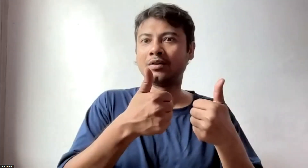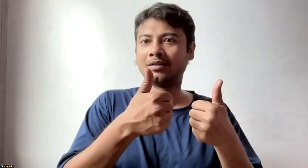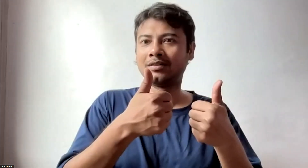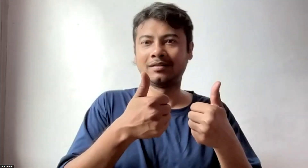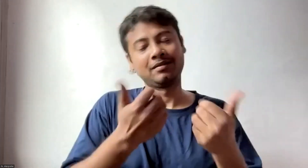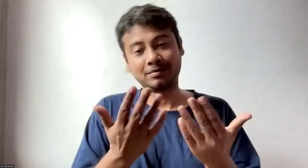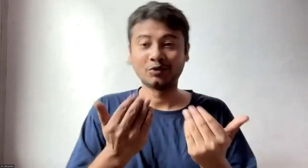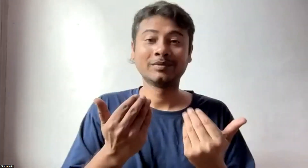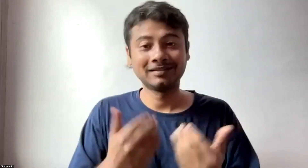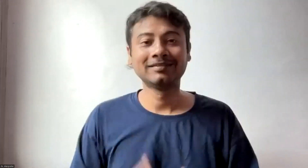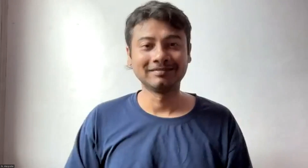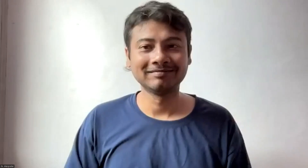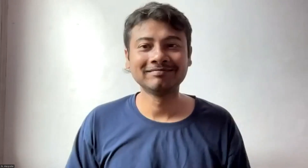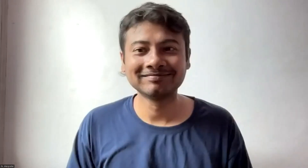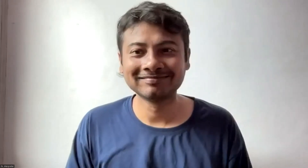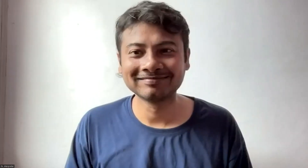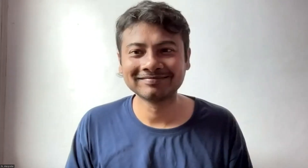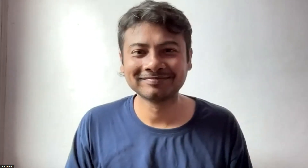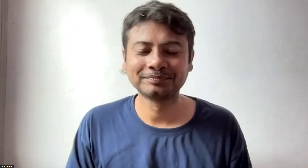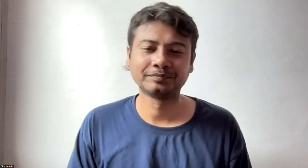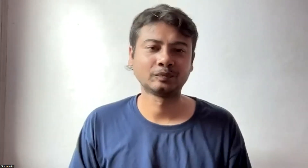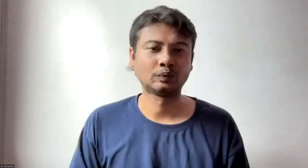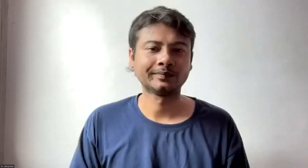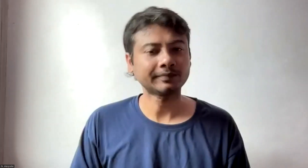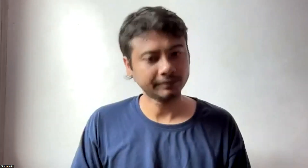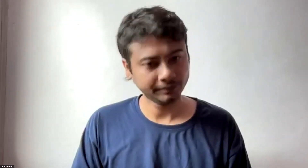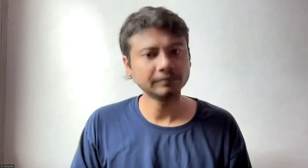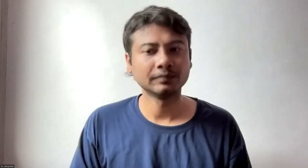So we'll share a quick slides in the PPT.